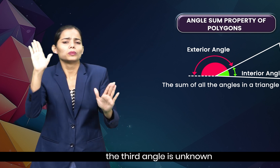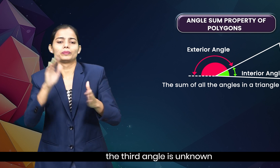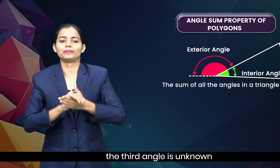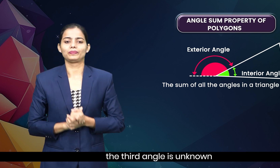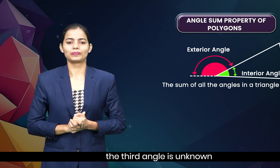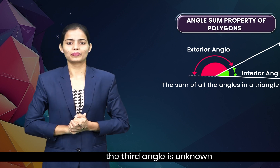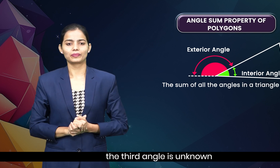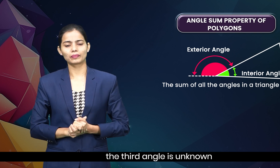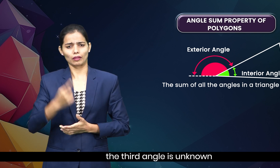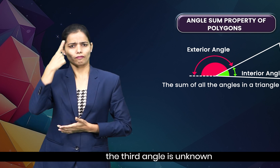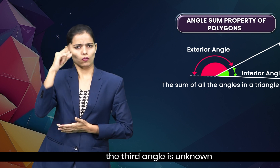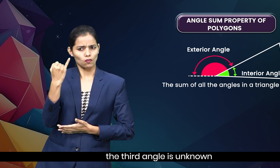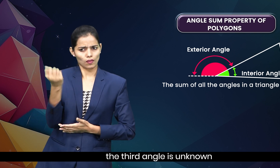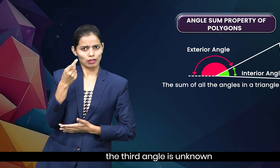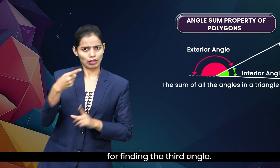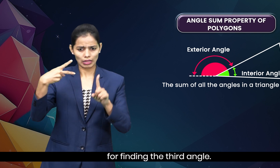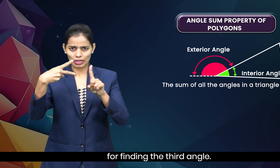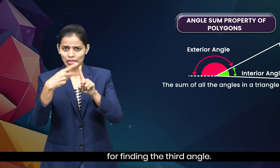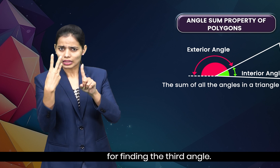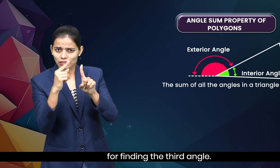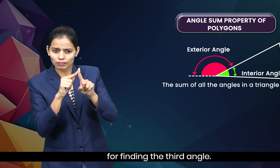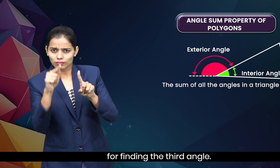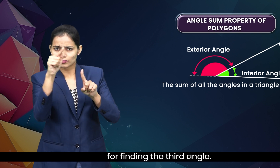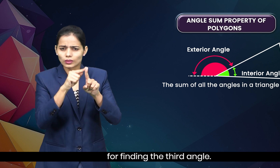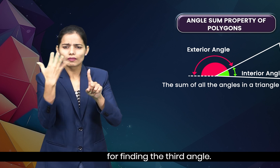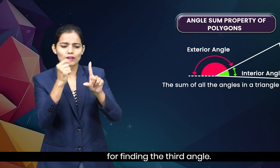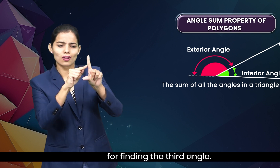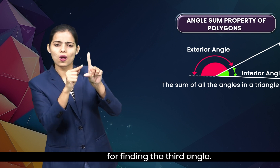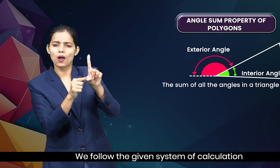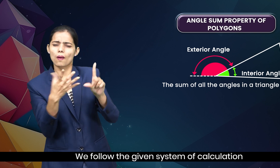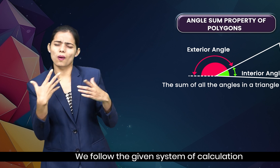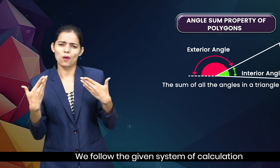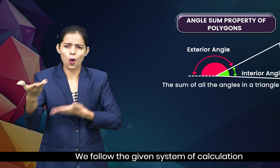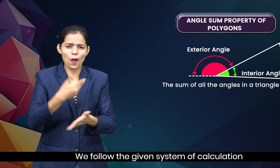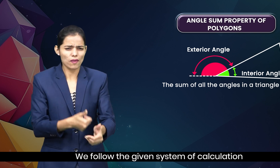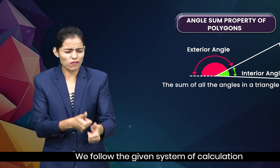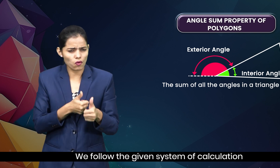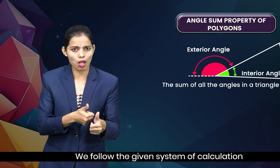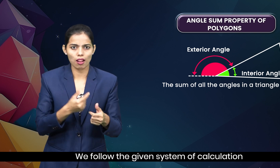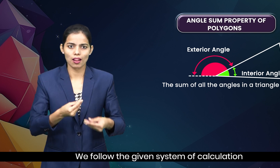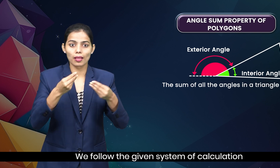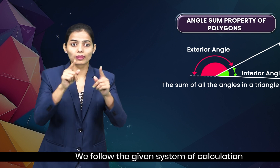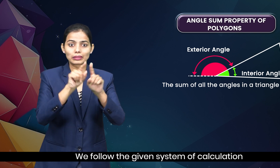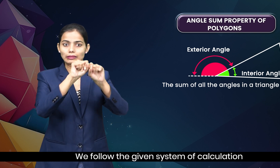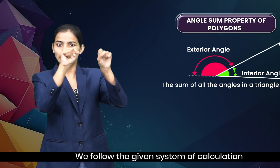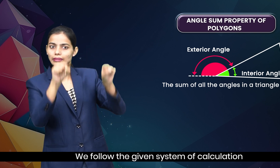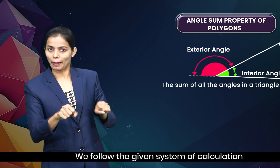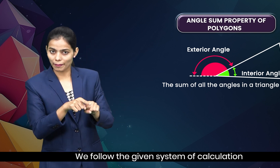angle is unknown. For finding the third angle, we follow the given system of calculation.